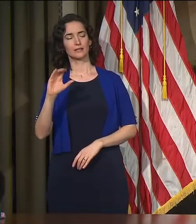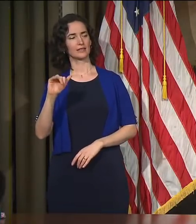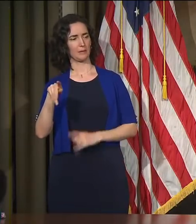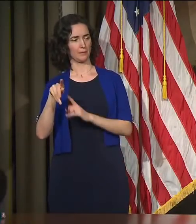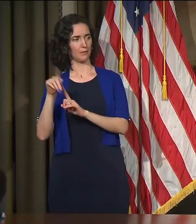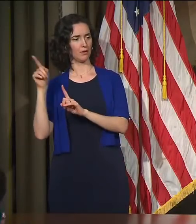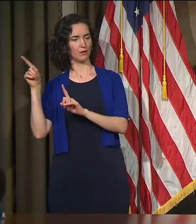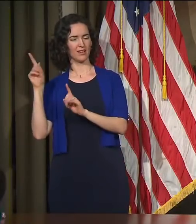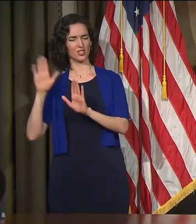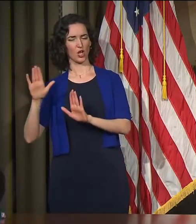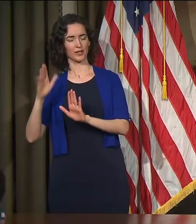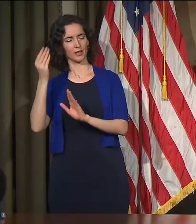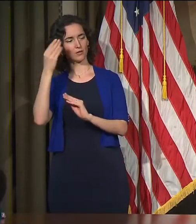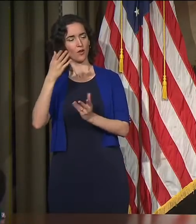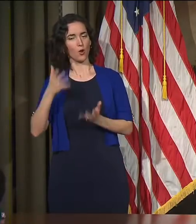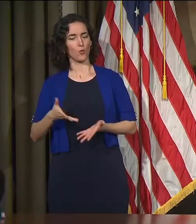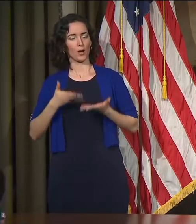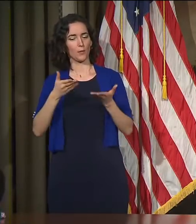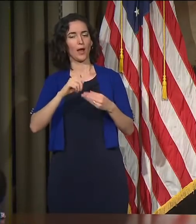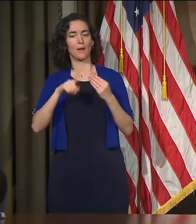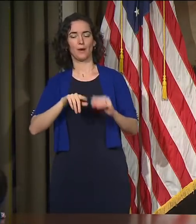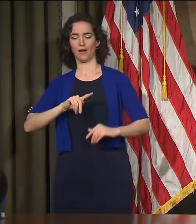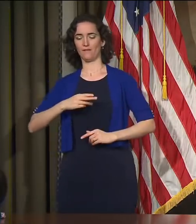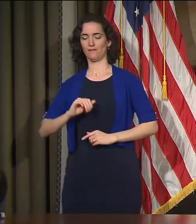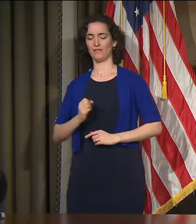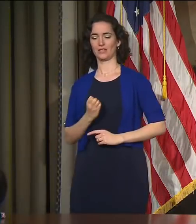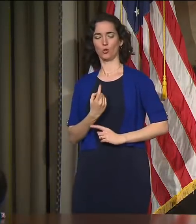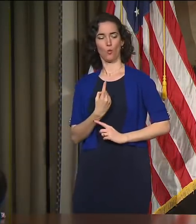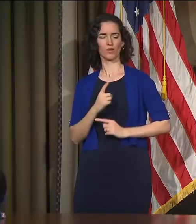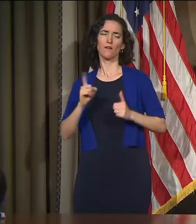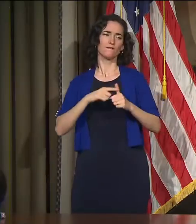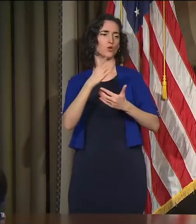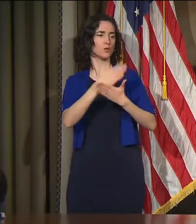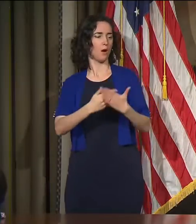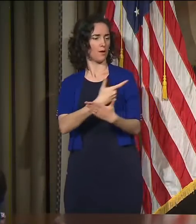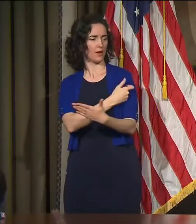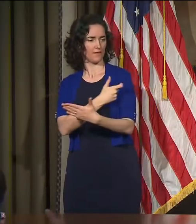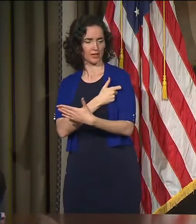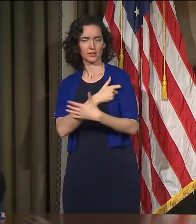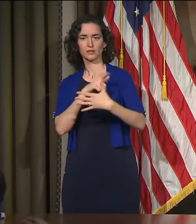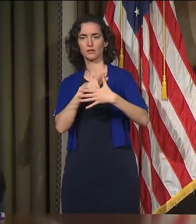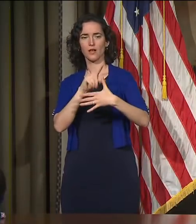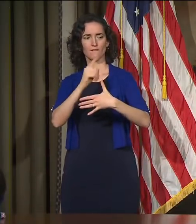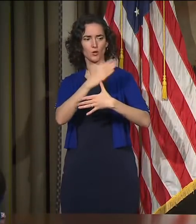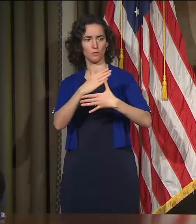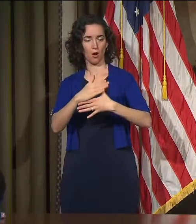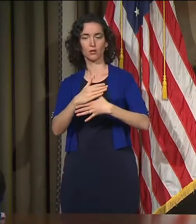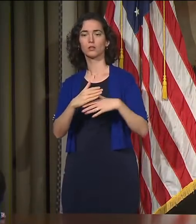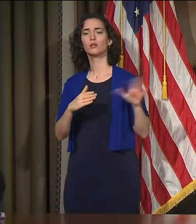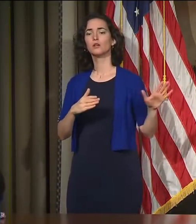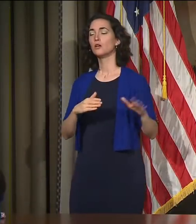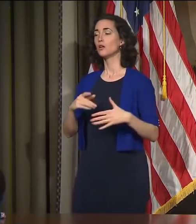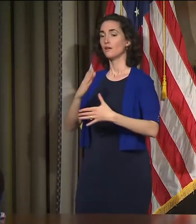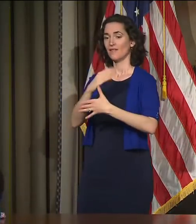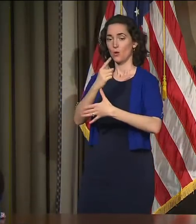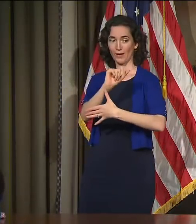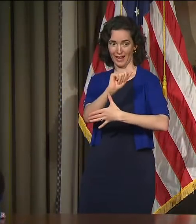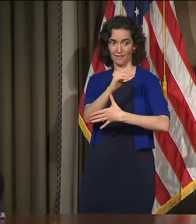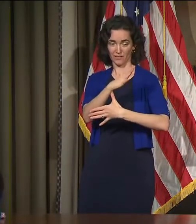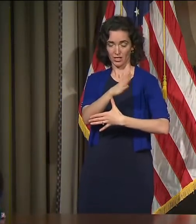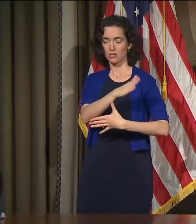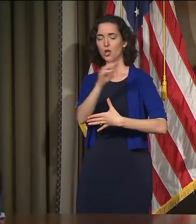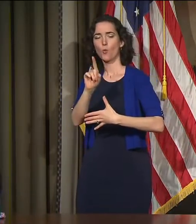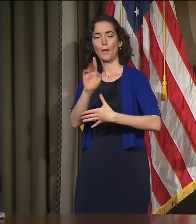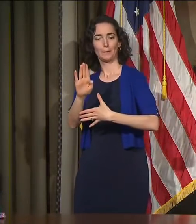some recommendations Sunday, I believe, about phase 1B. Can you talk about, are we going to follow phase 1B, what they